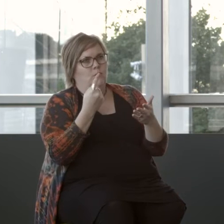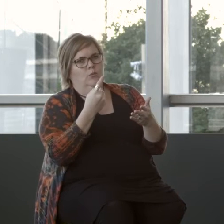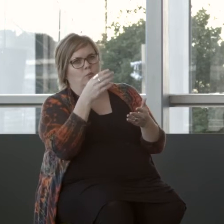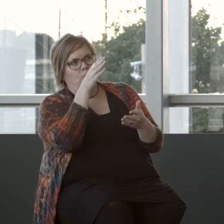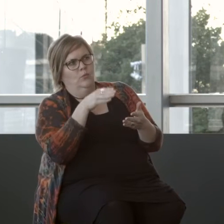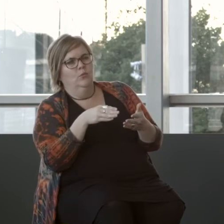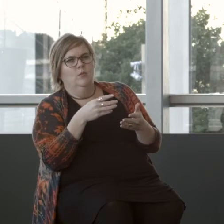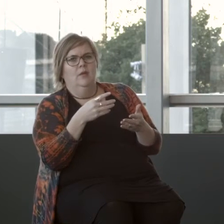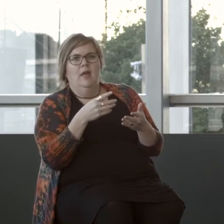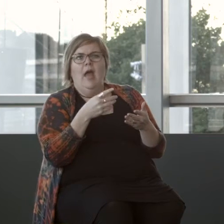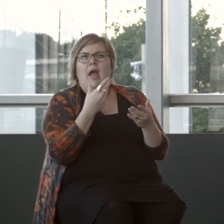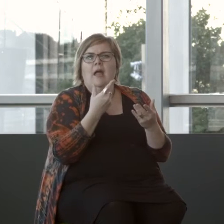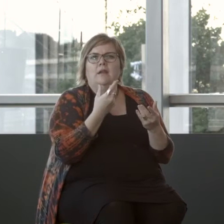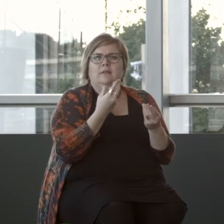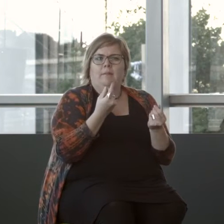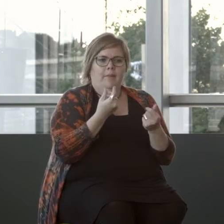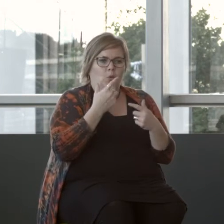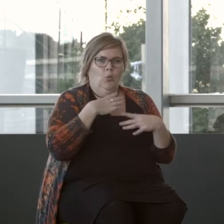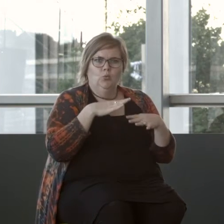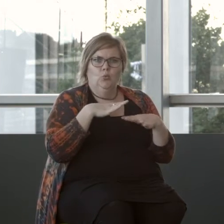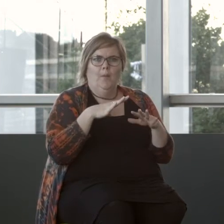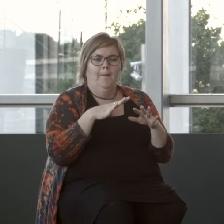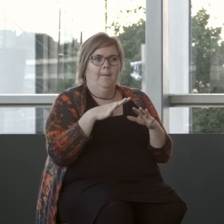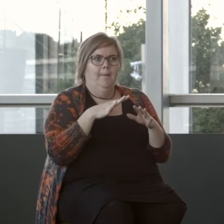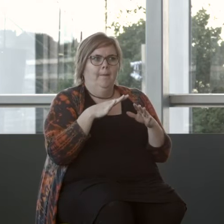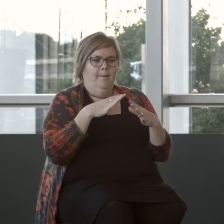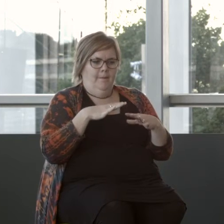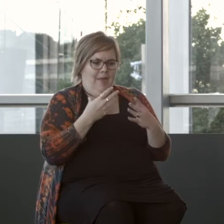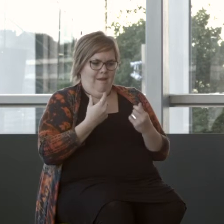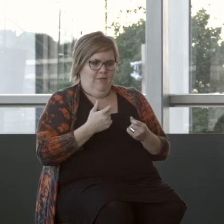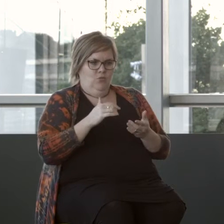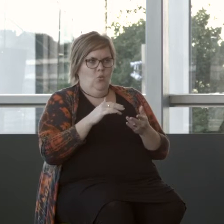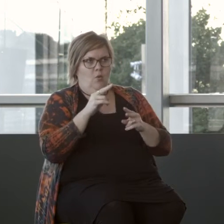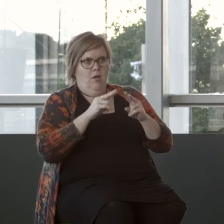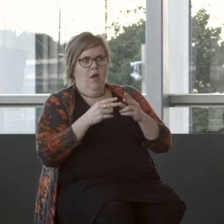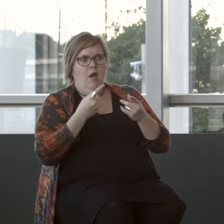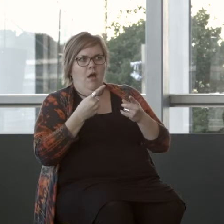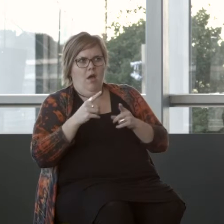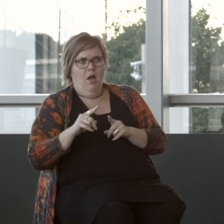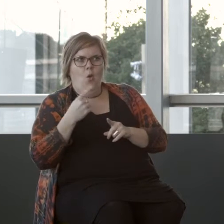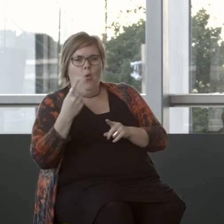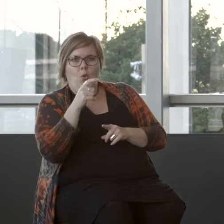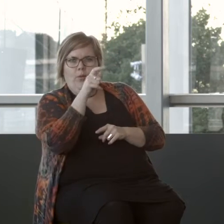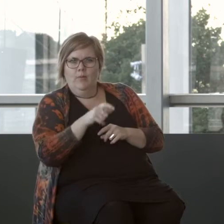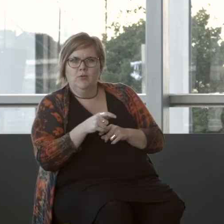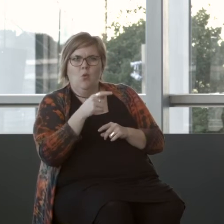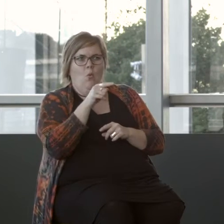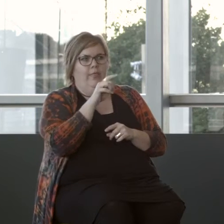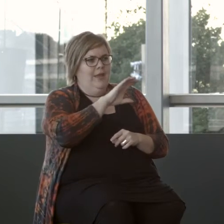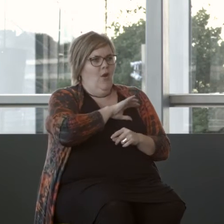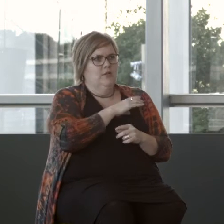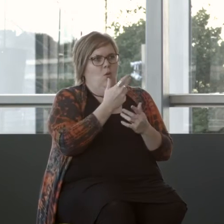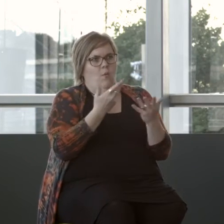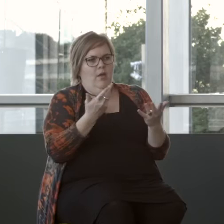know, costume elements that help you work out who they are and help you place the character and help you